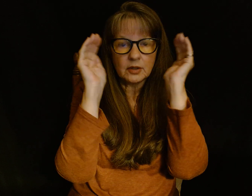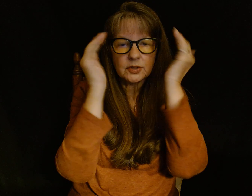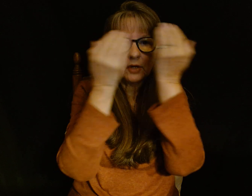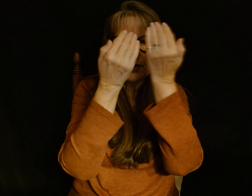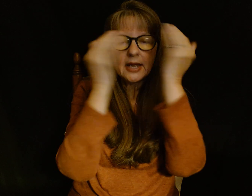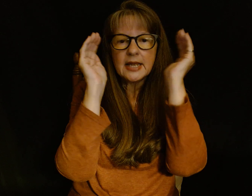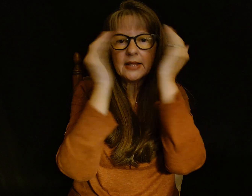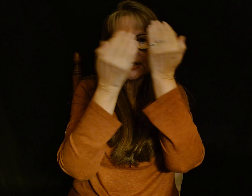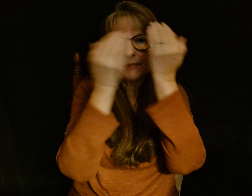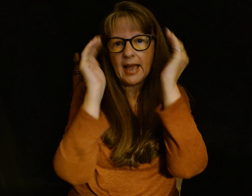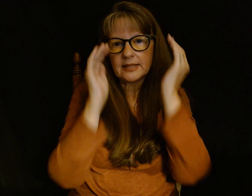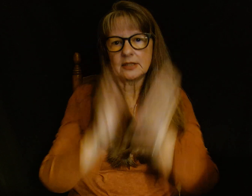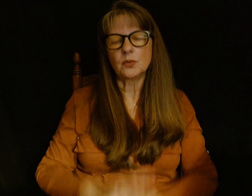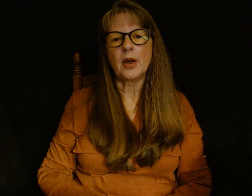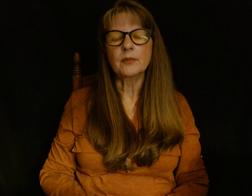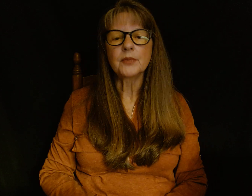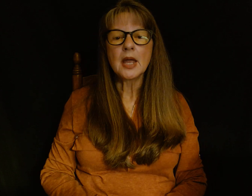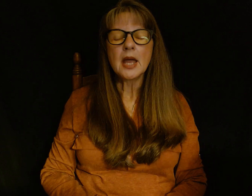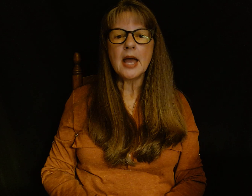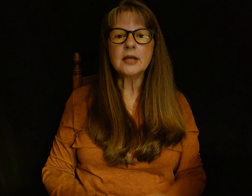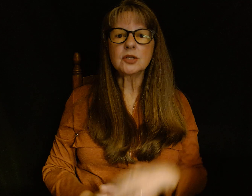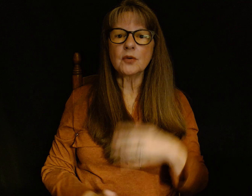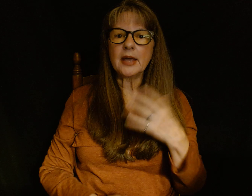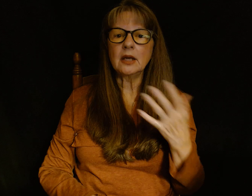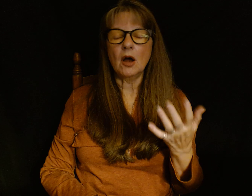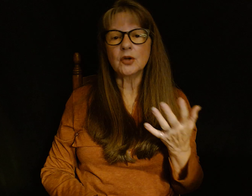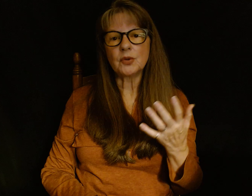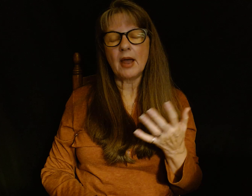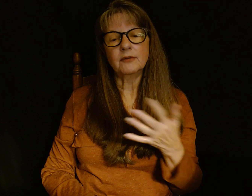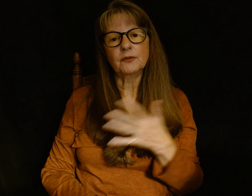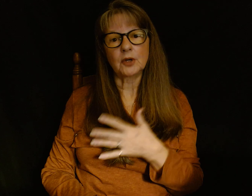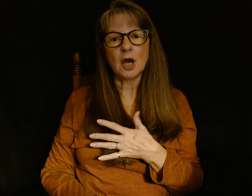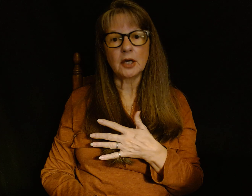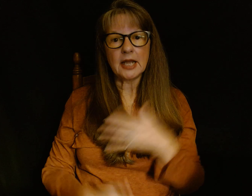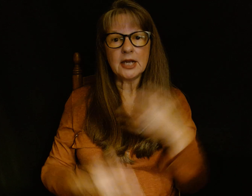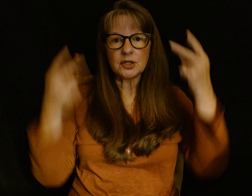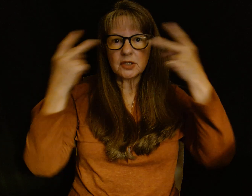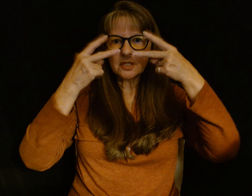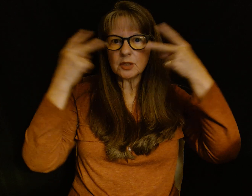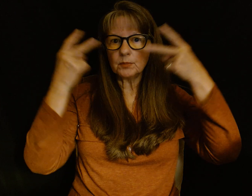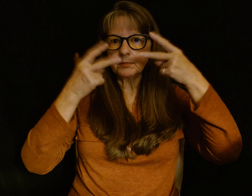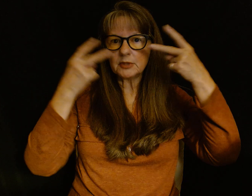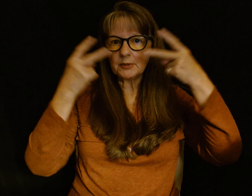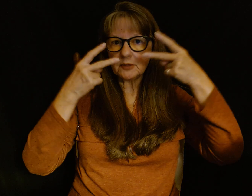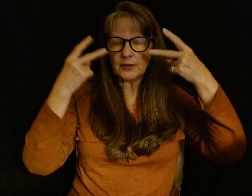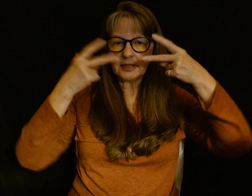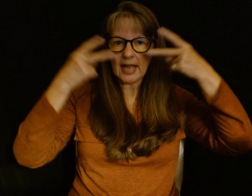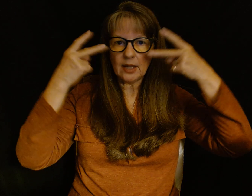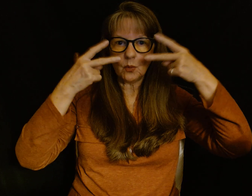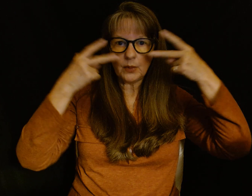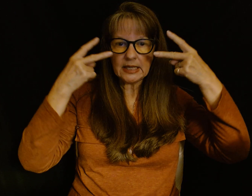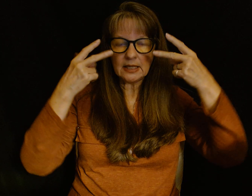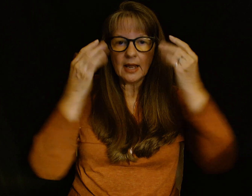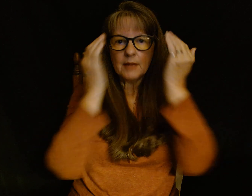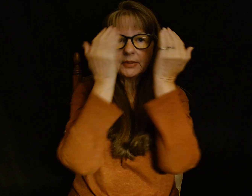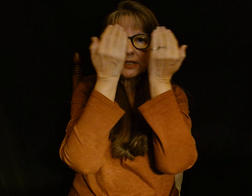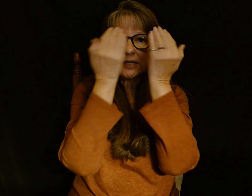So that's mask as well. And so that can also have different connotations. This is specifically Halloween, but this can have